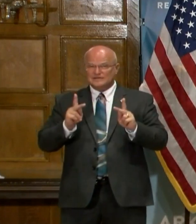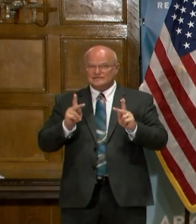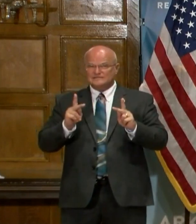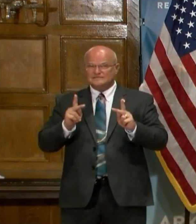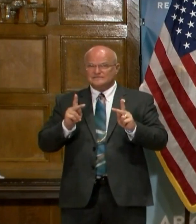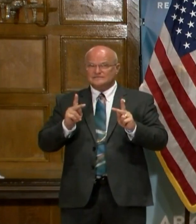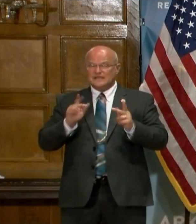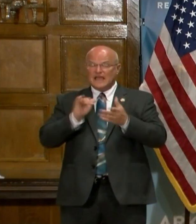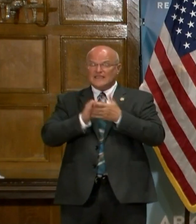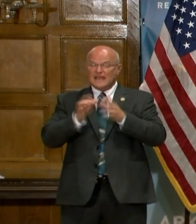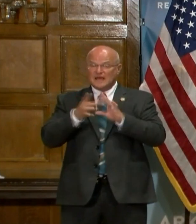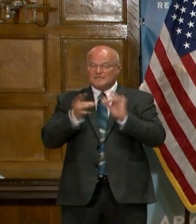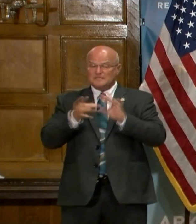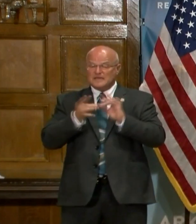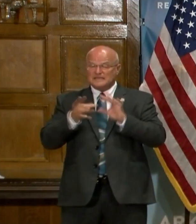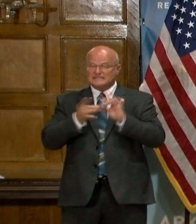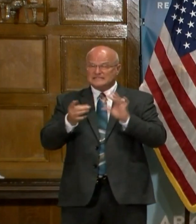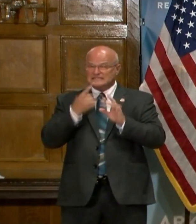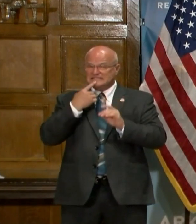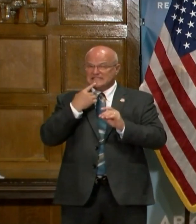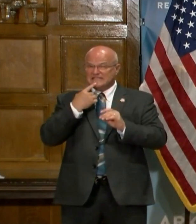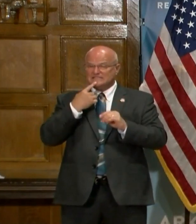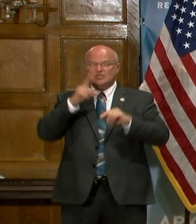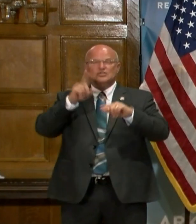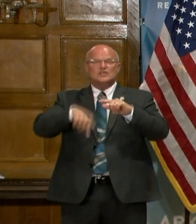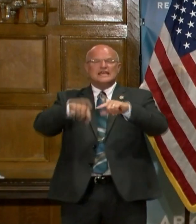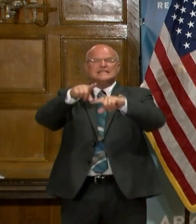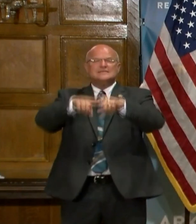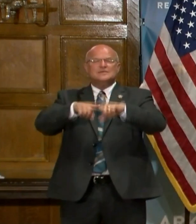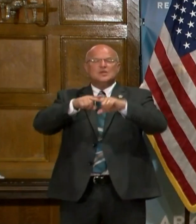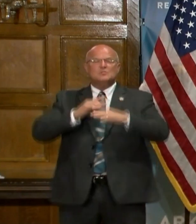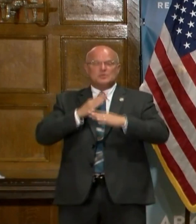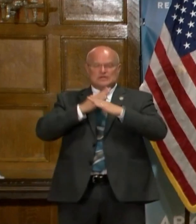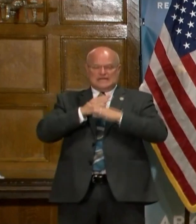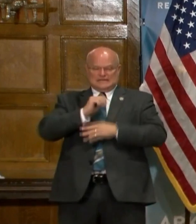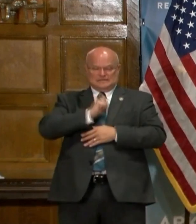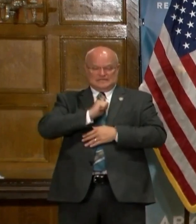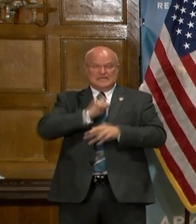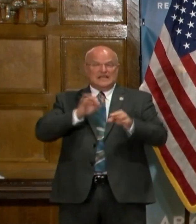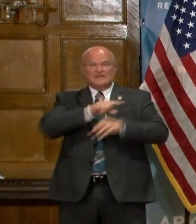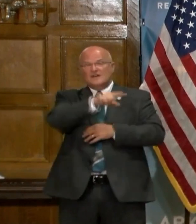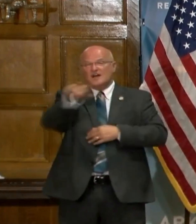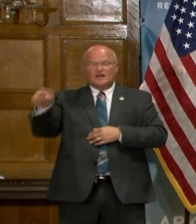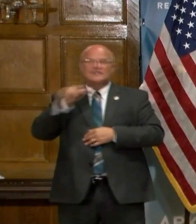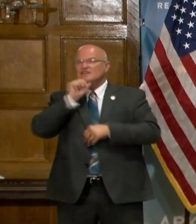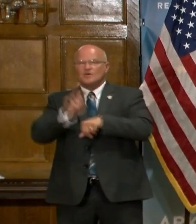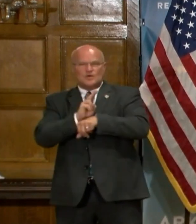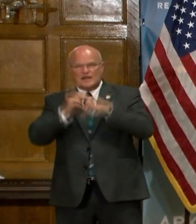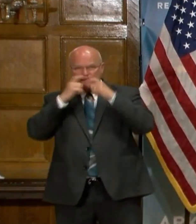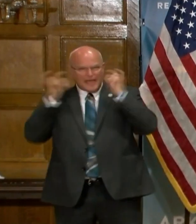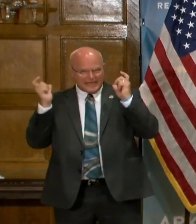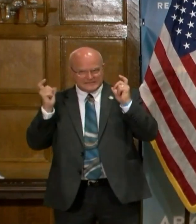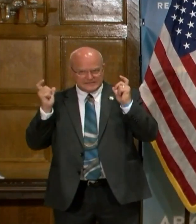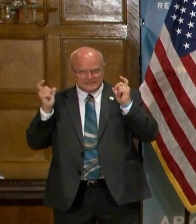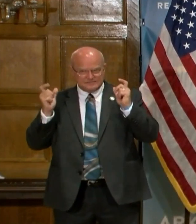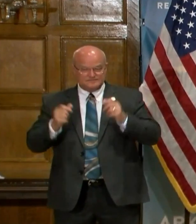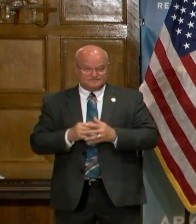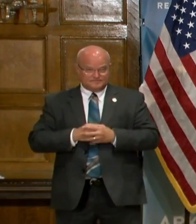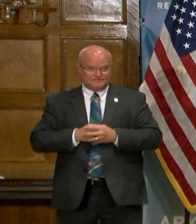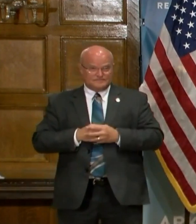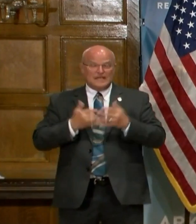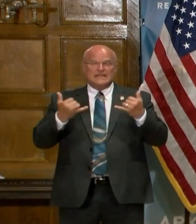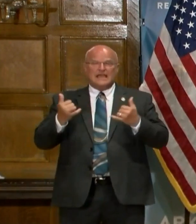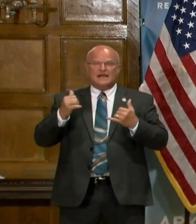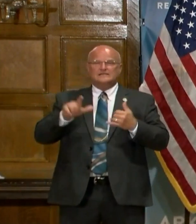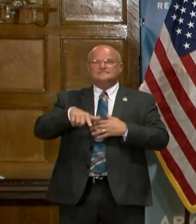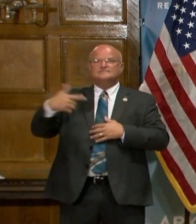That message there is to say you can't depend on them to protect you if no one else is wearing a mask. With